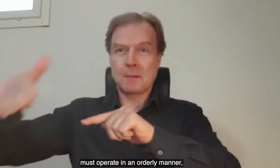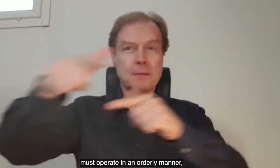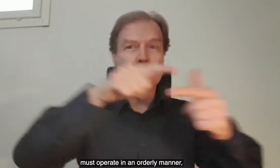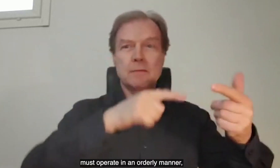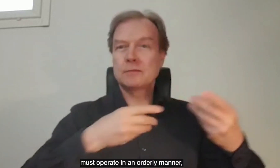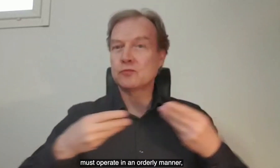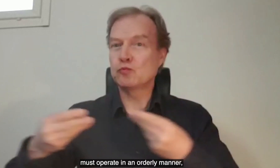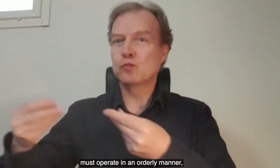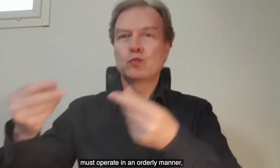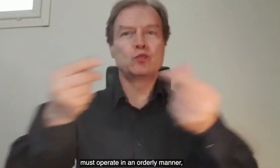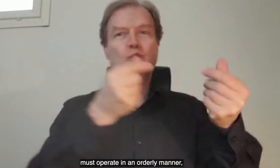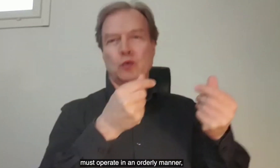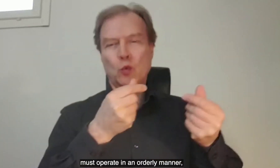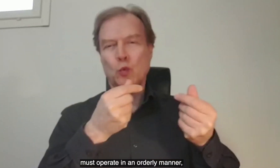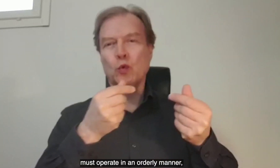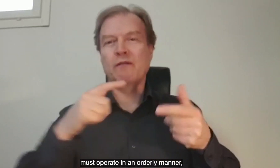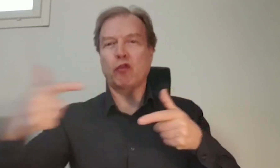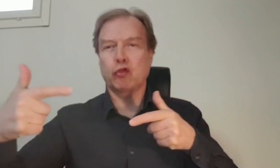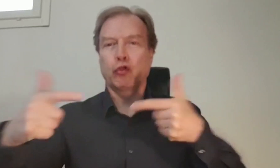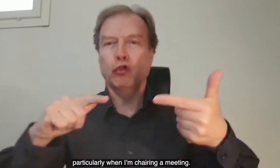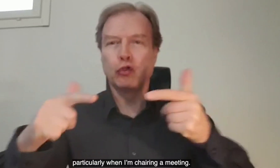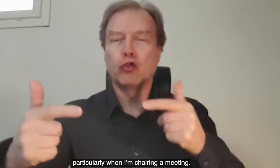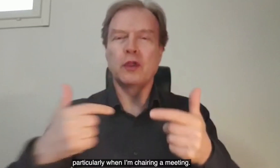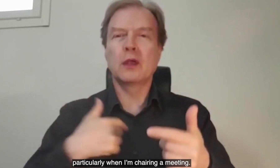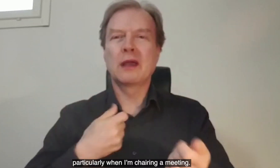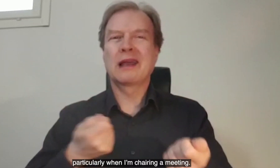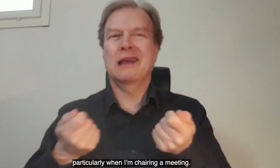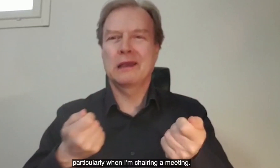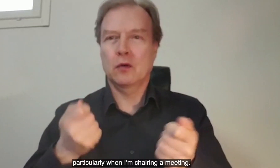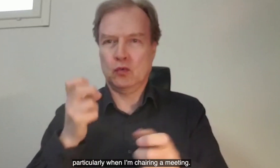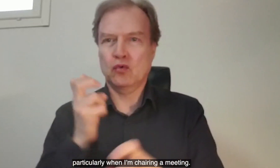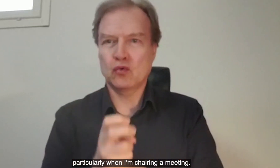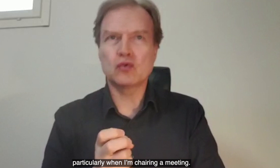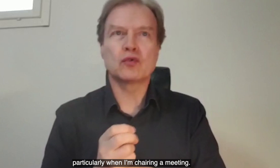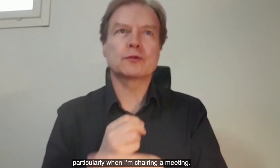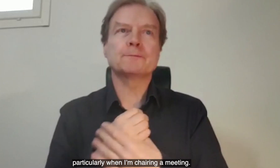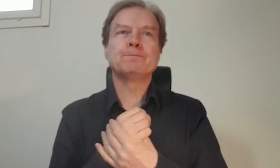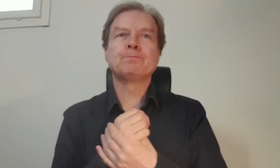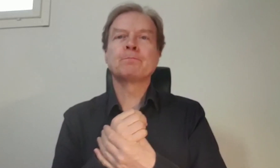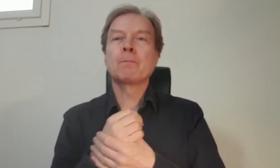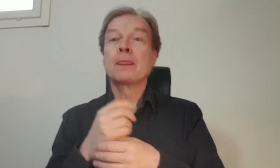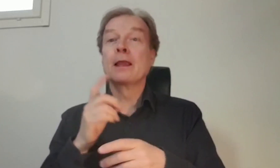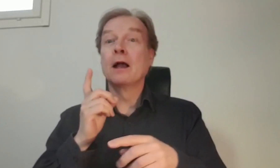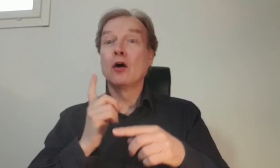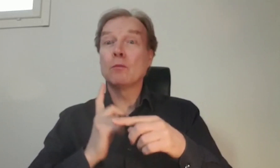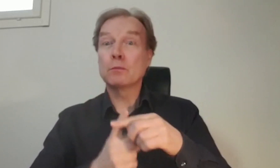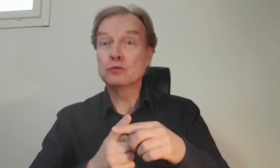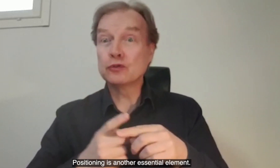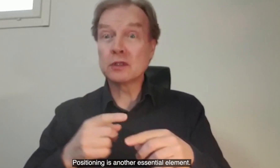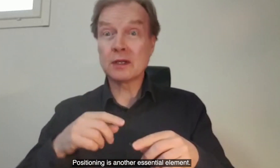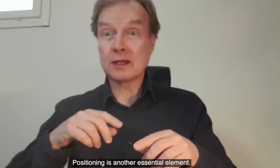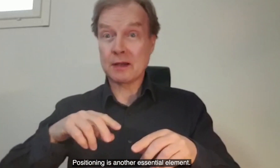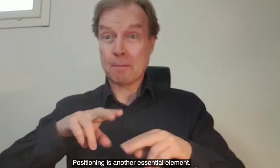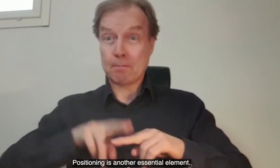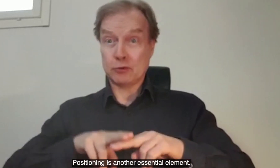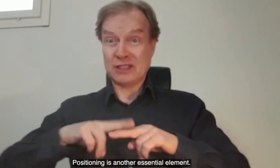is invaluable. Turn-taking, including myself, interpreters, and speakers, must operate in an orderly